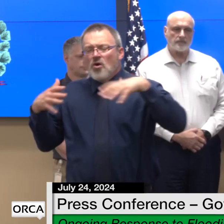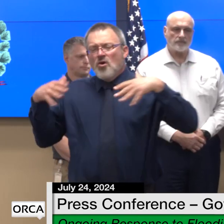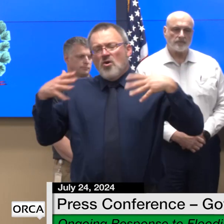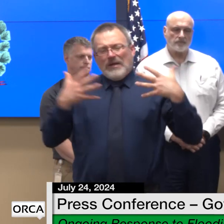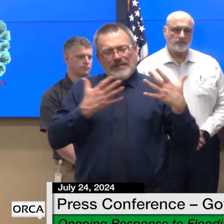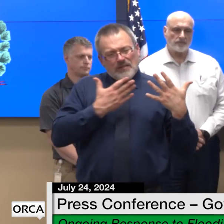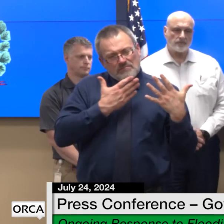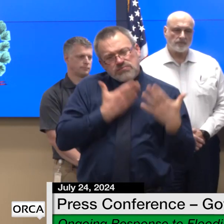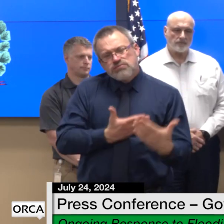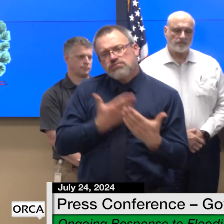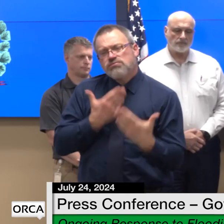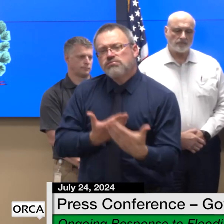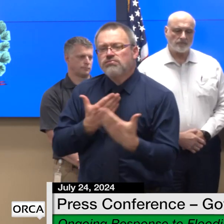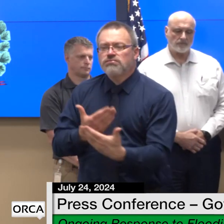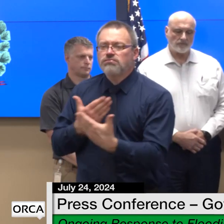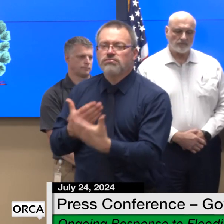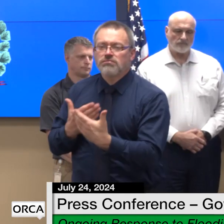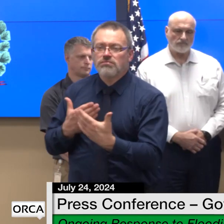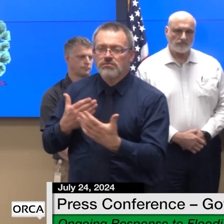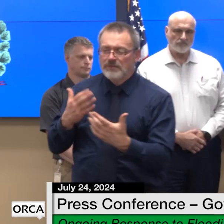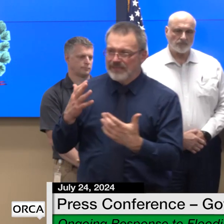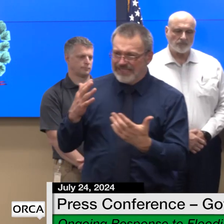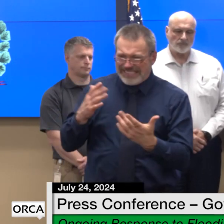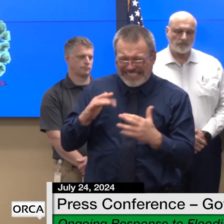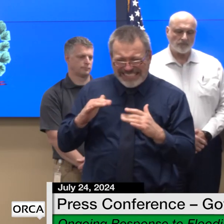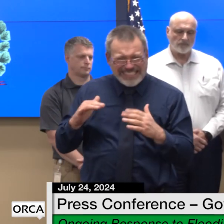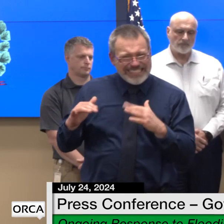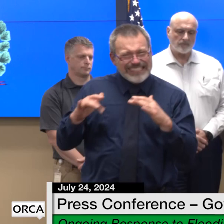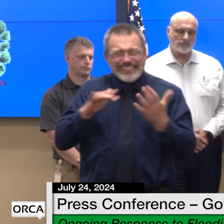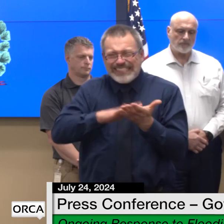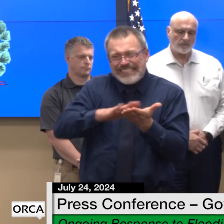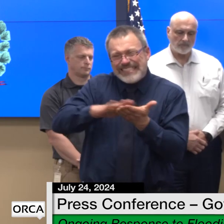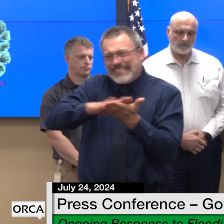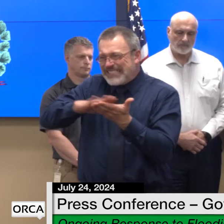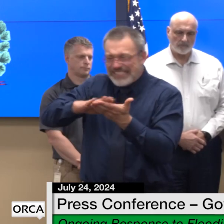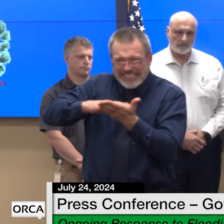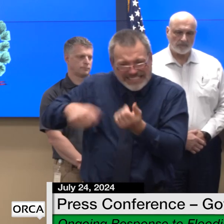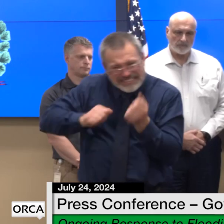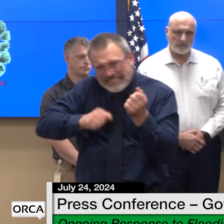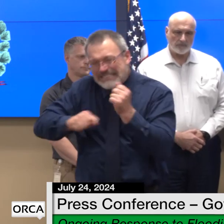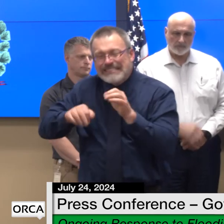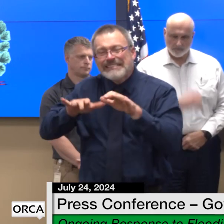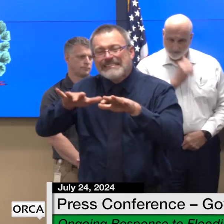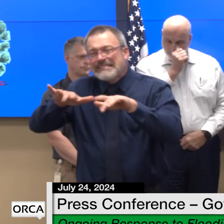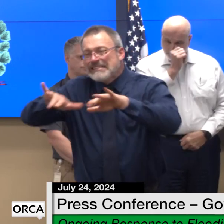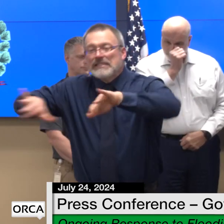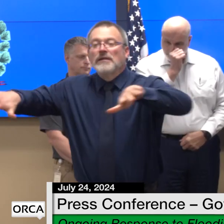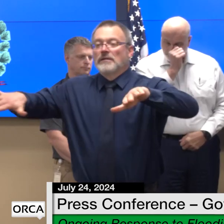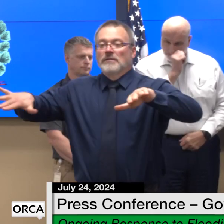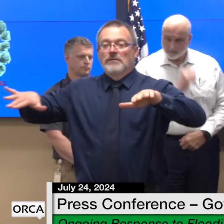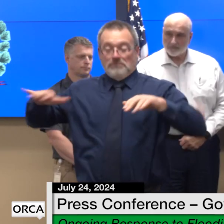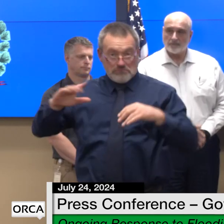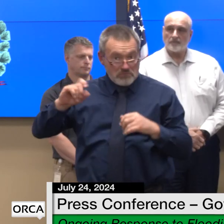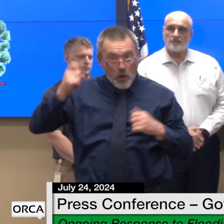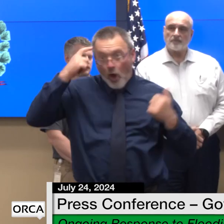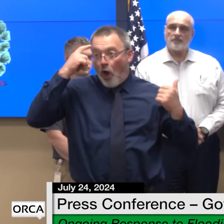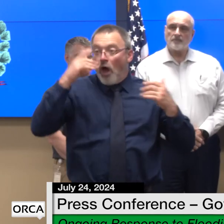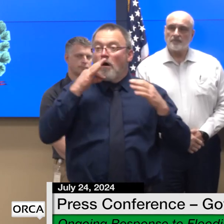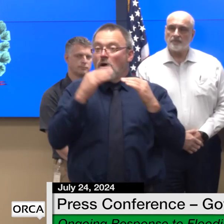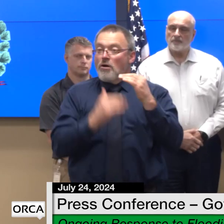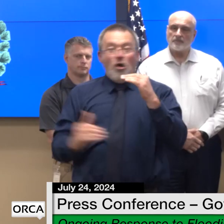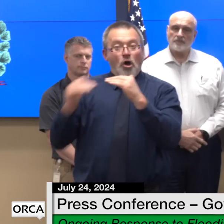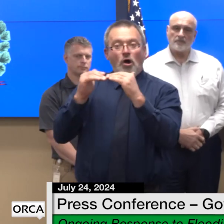damage, dig out, and plan for repairs. As the governor has indicated, recovery from a flood is a very long